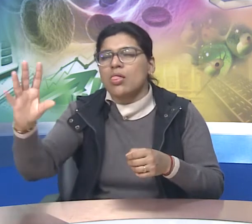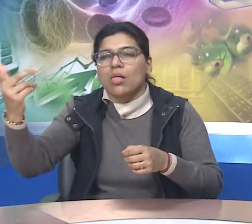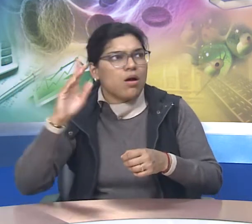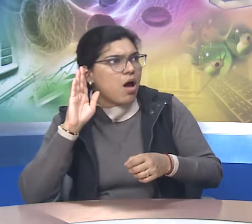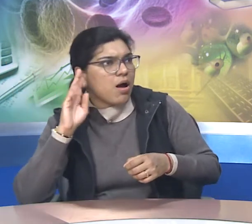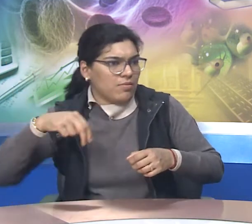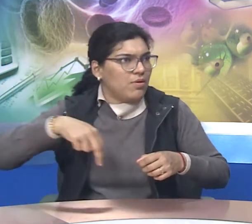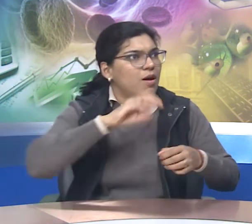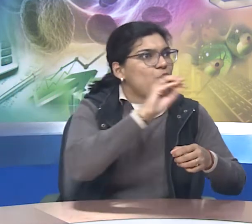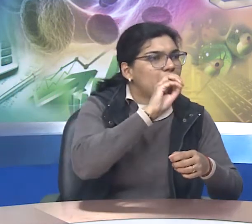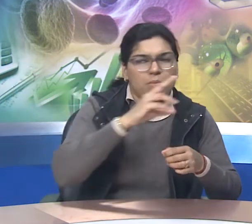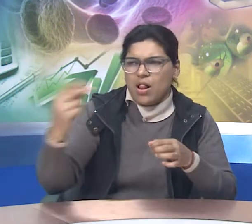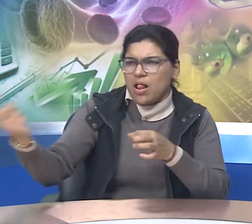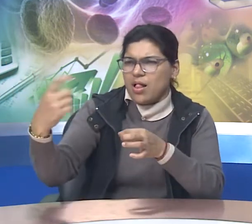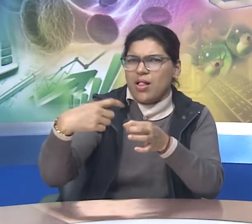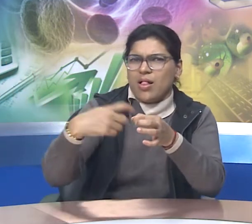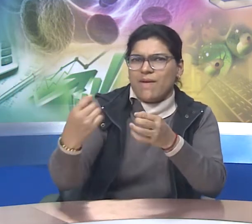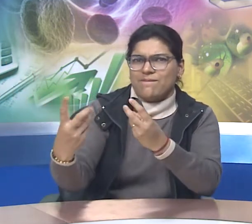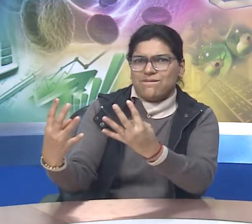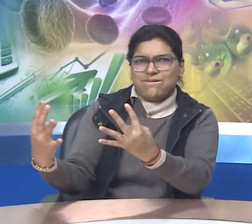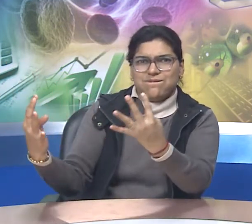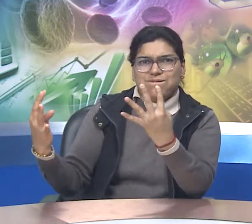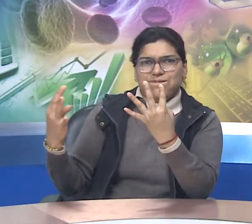4 others joined in.